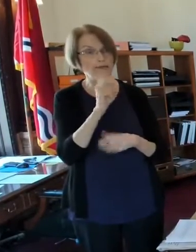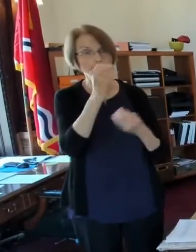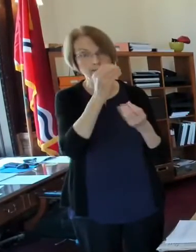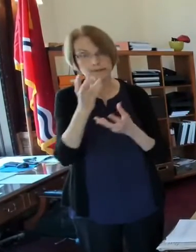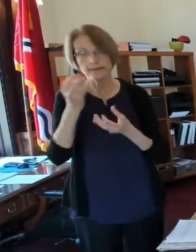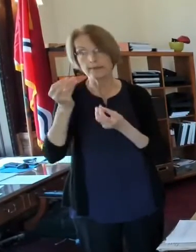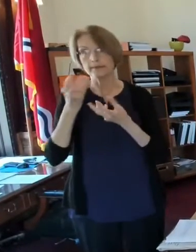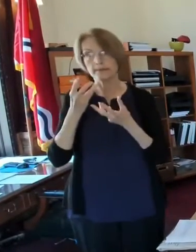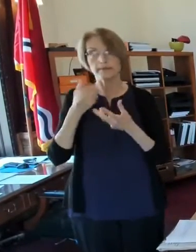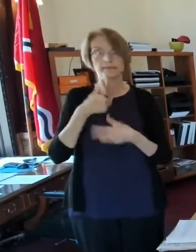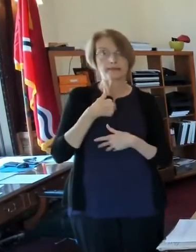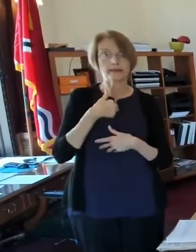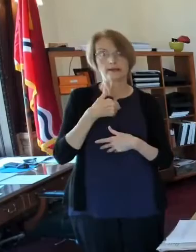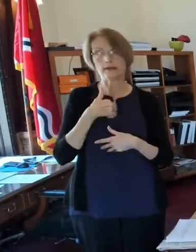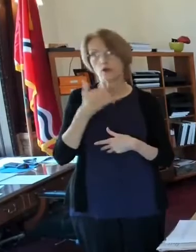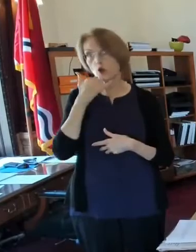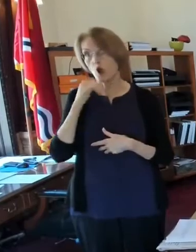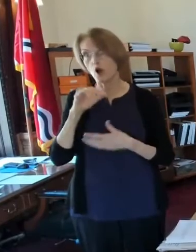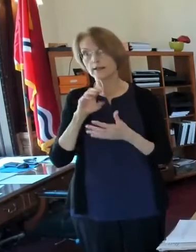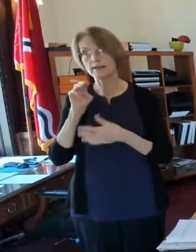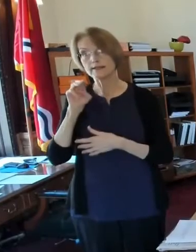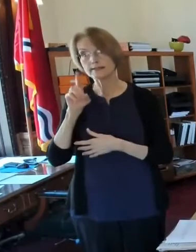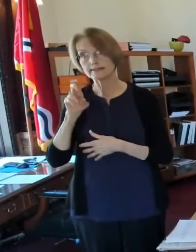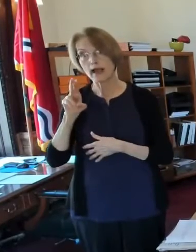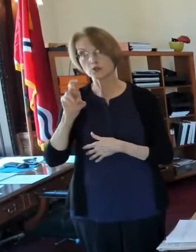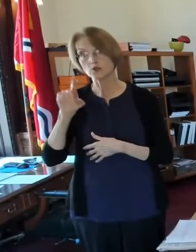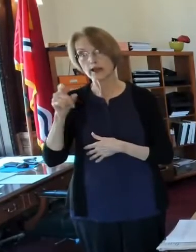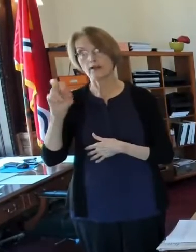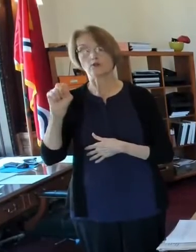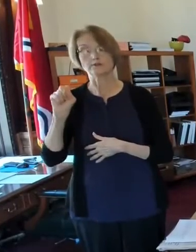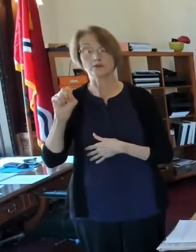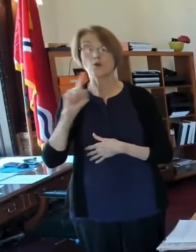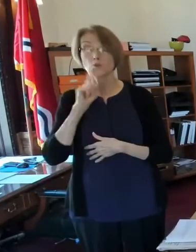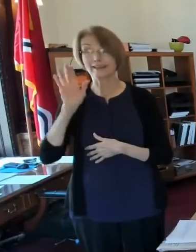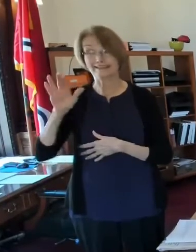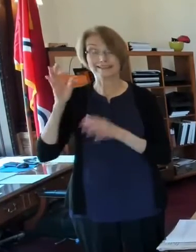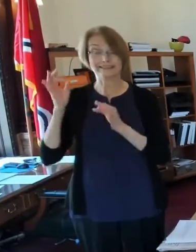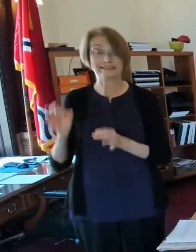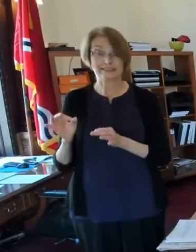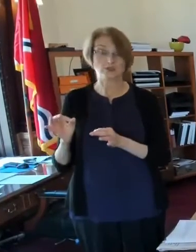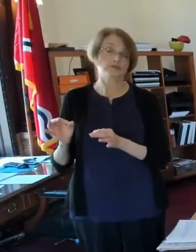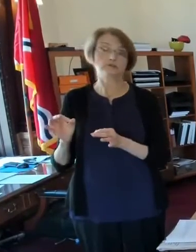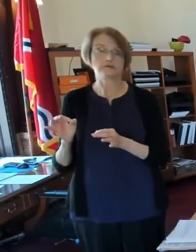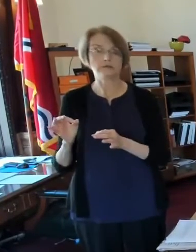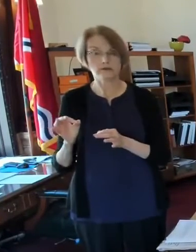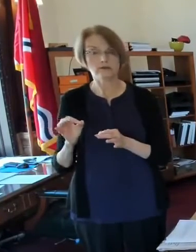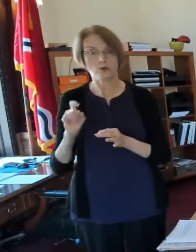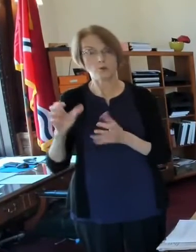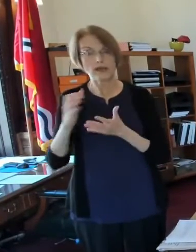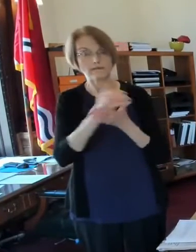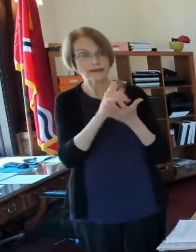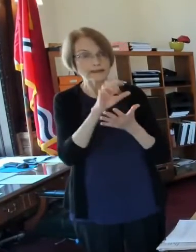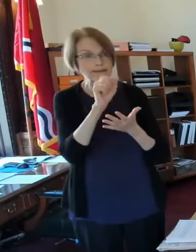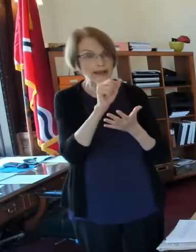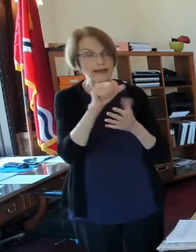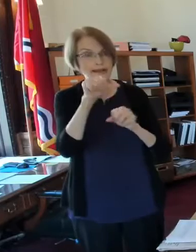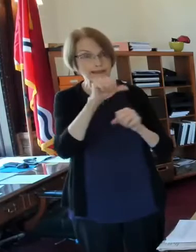Eccles. It's really a decision for Dr. Eccles. We have to let the data and the